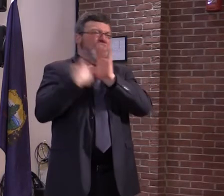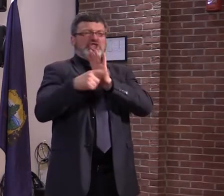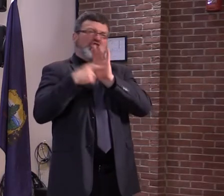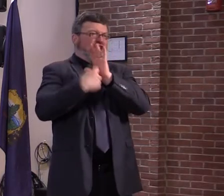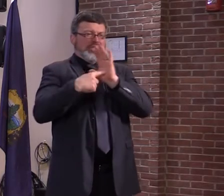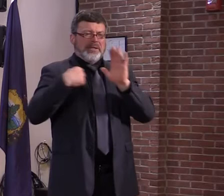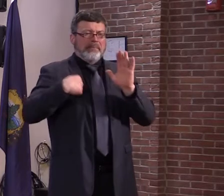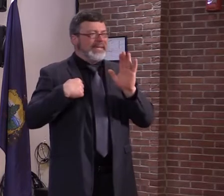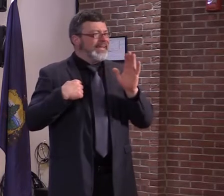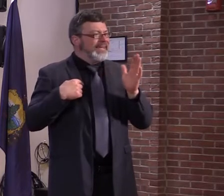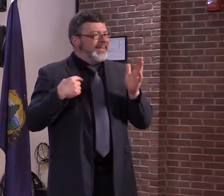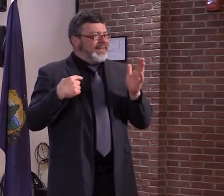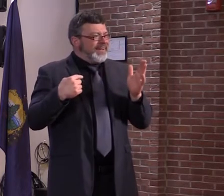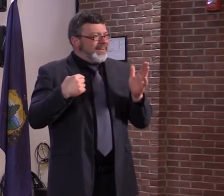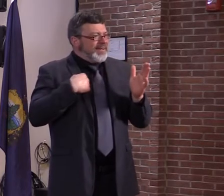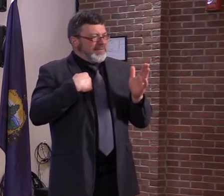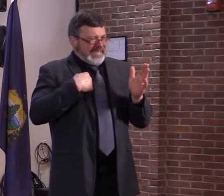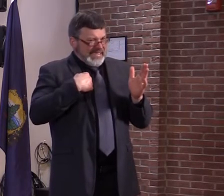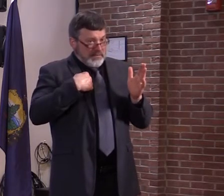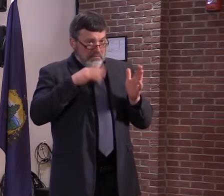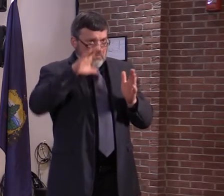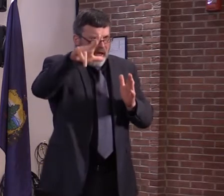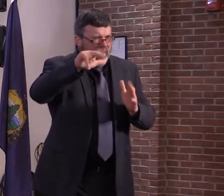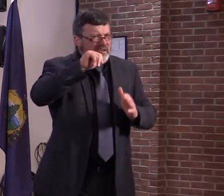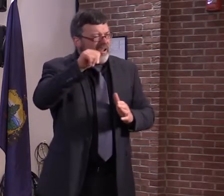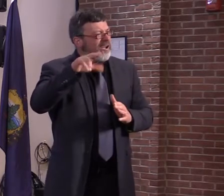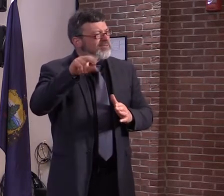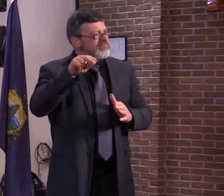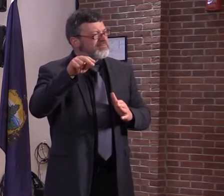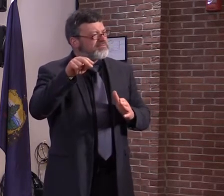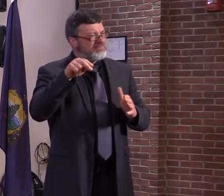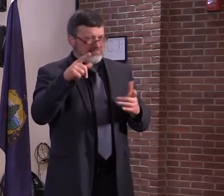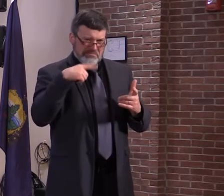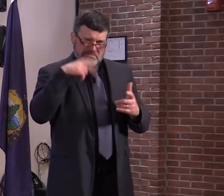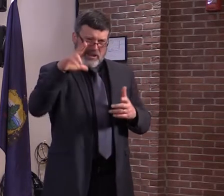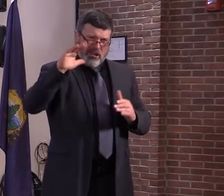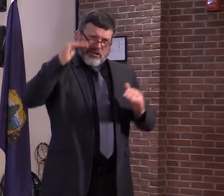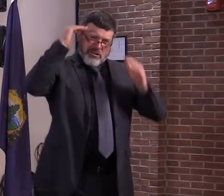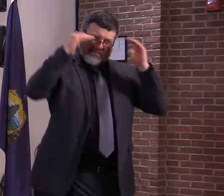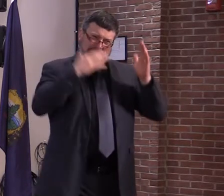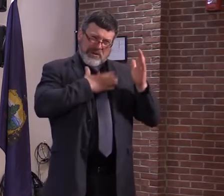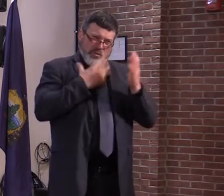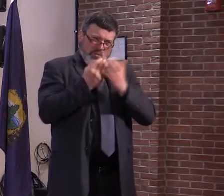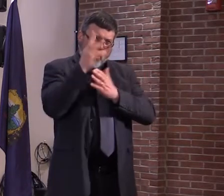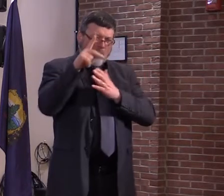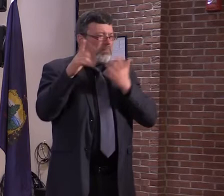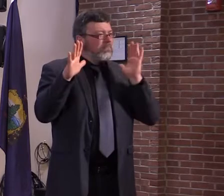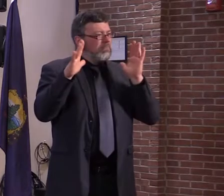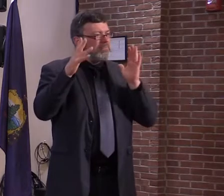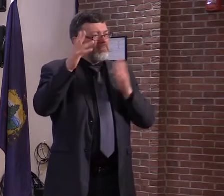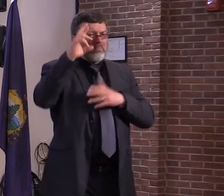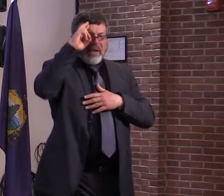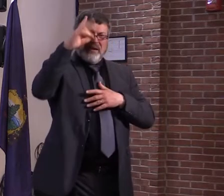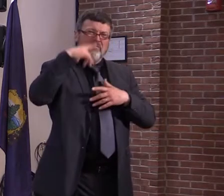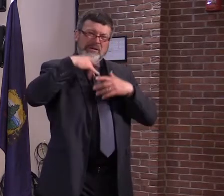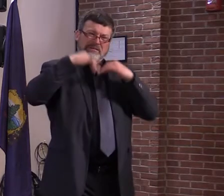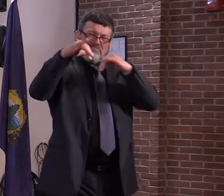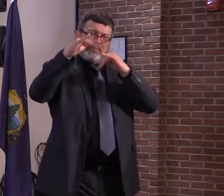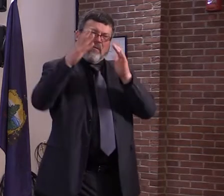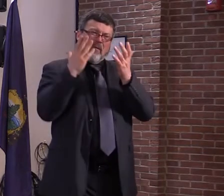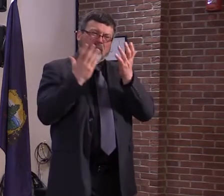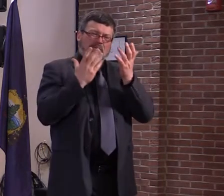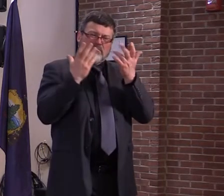anything personally. It's just we have a difference in a philosophical, political